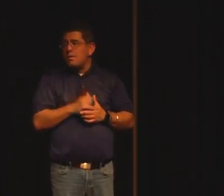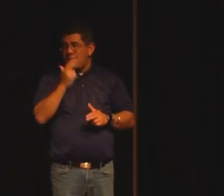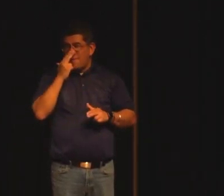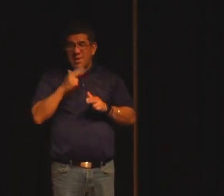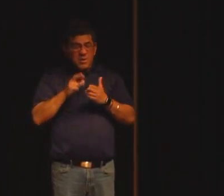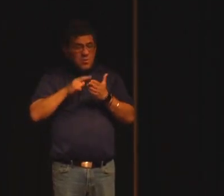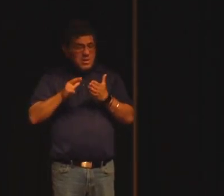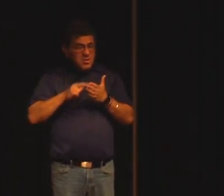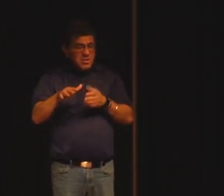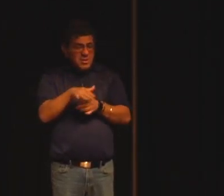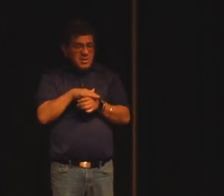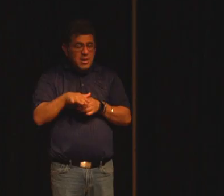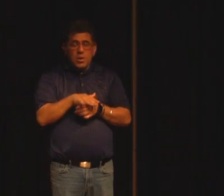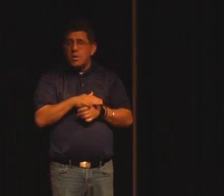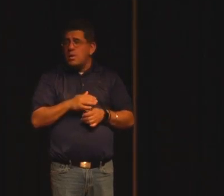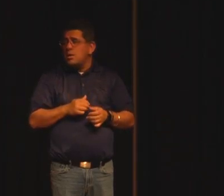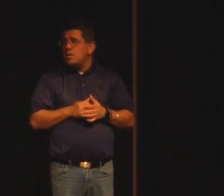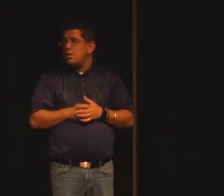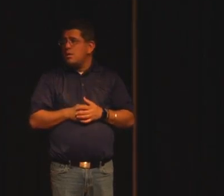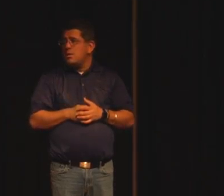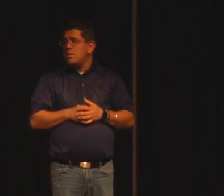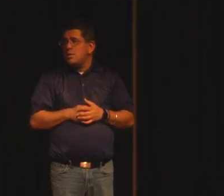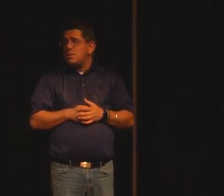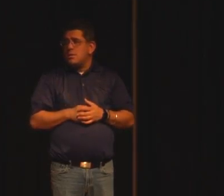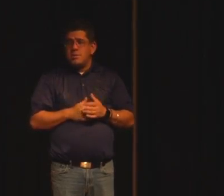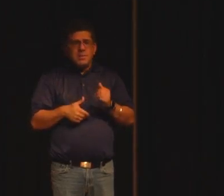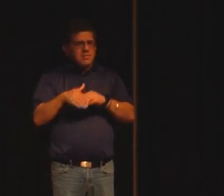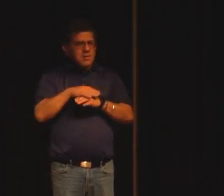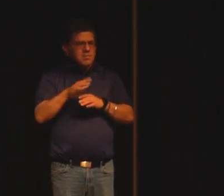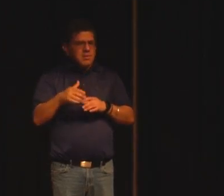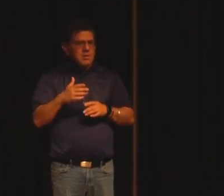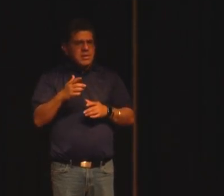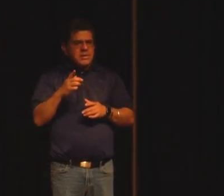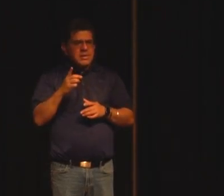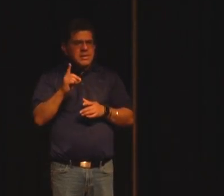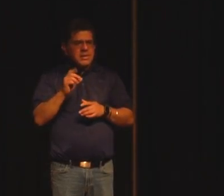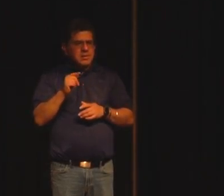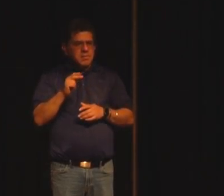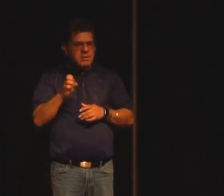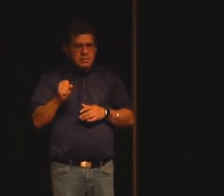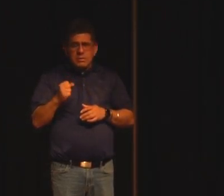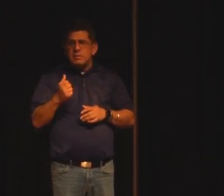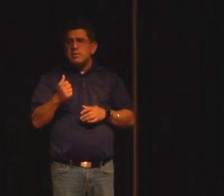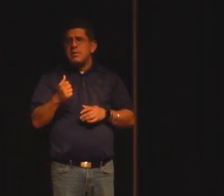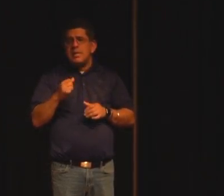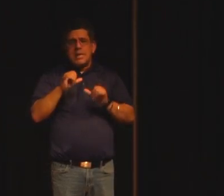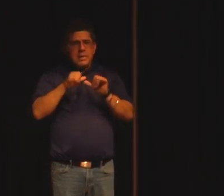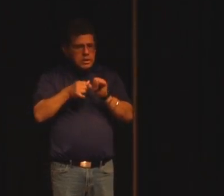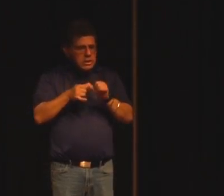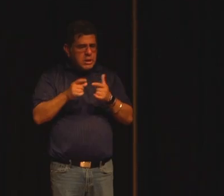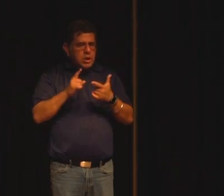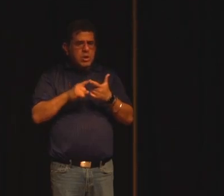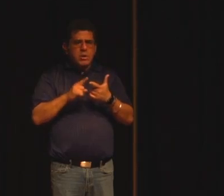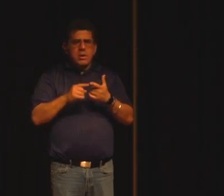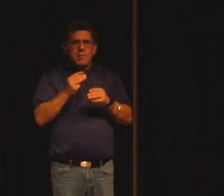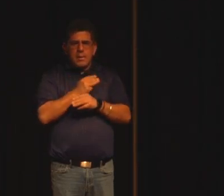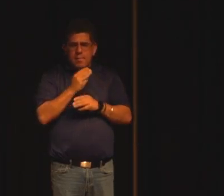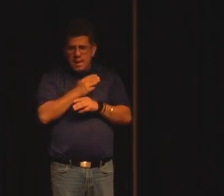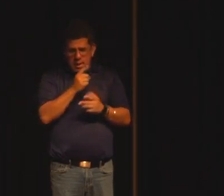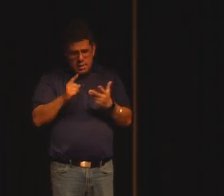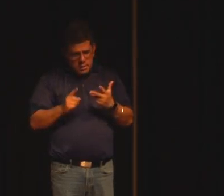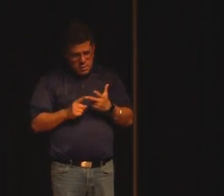to be done in this area. It overlaps multiple disciplines, not just computer science. It overlaps the engineering disciplines. It overlaps